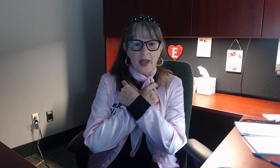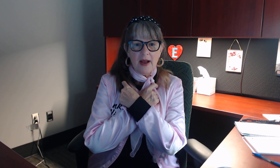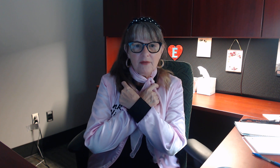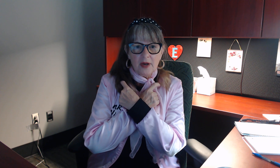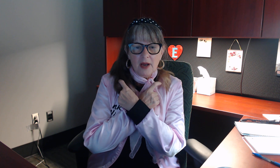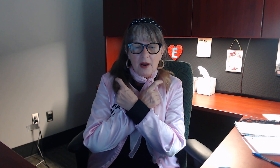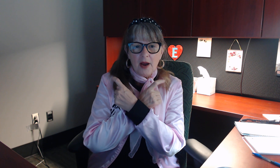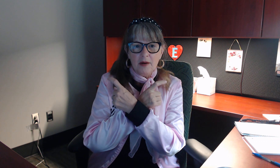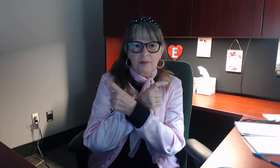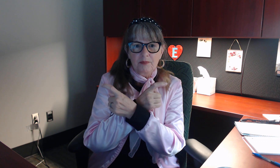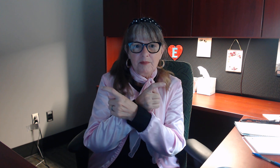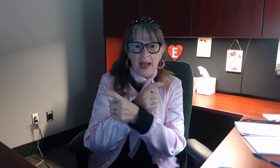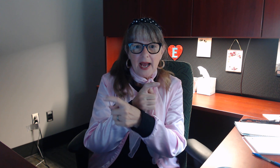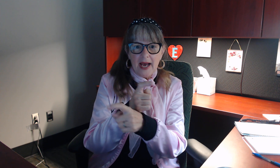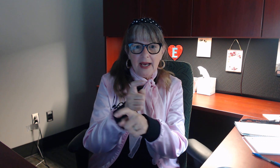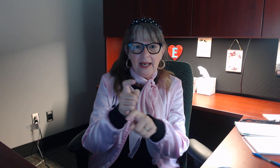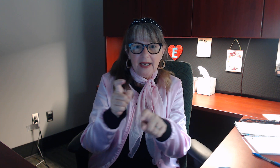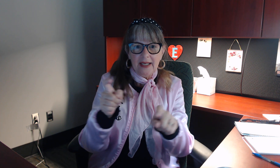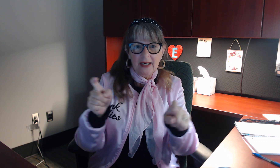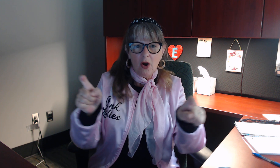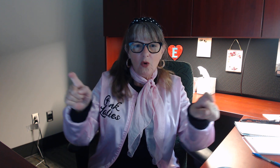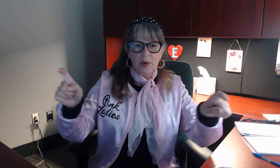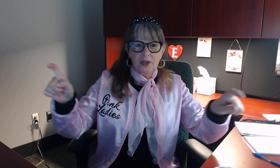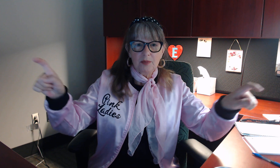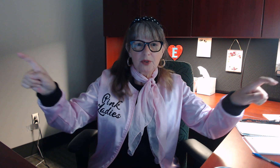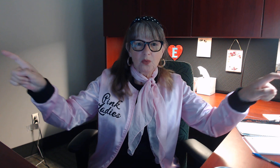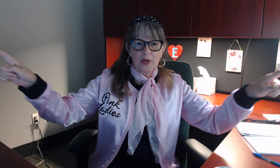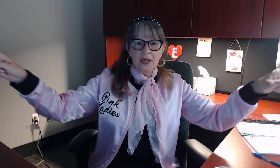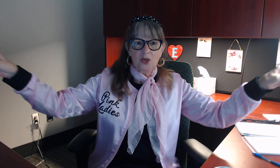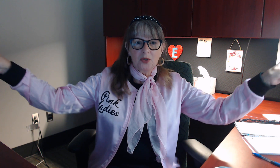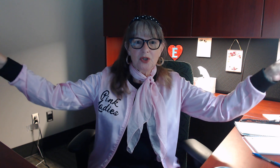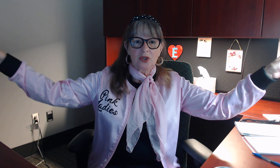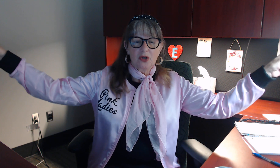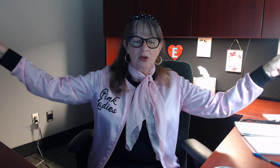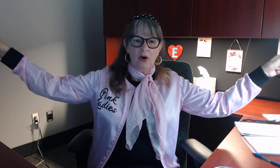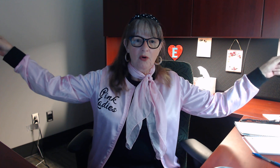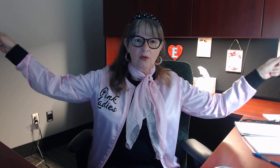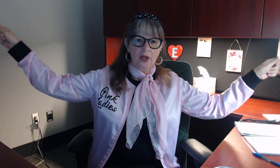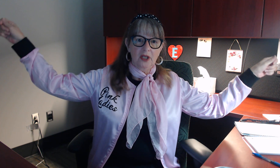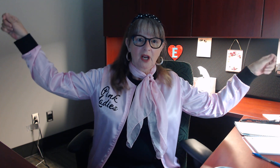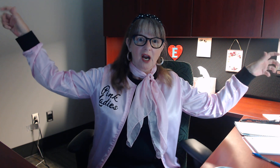a bat, and he opens up his wings, which is his cloak, and